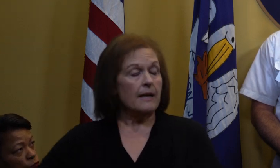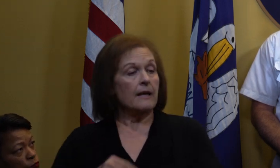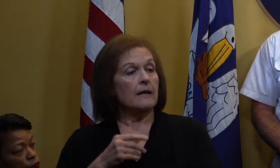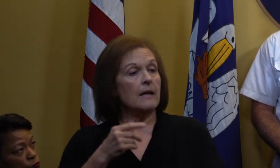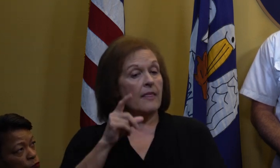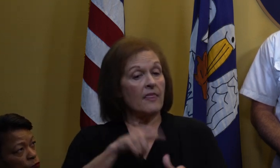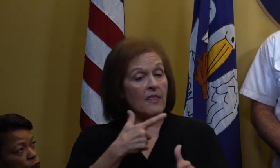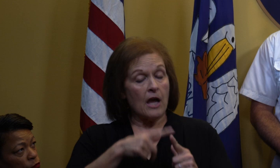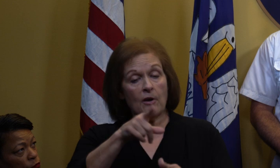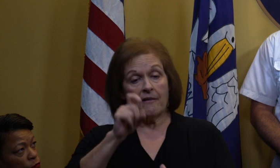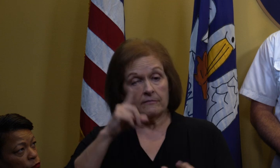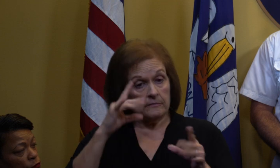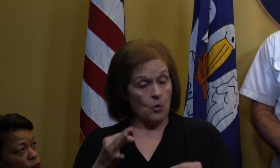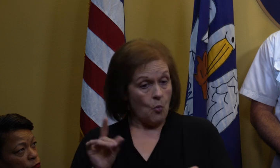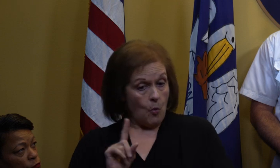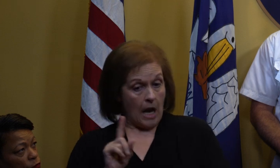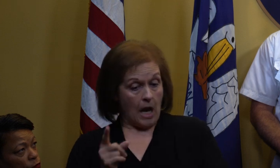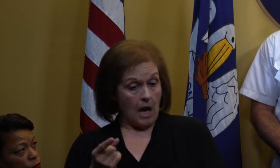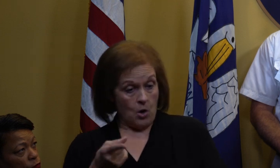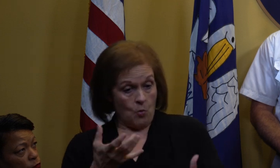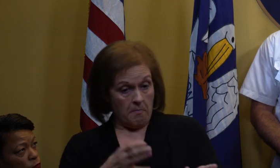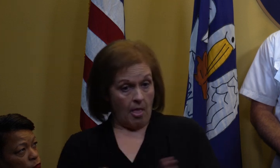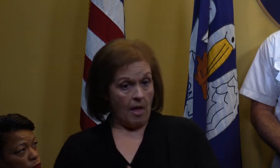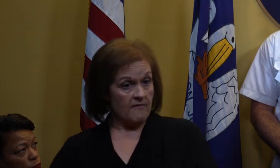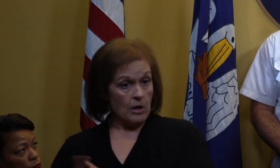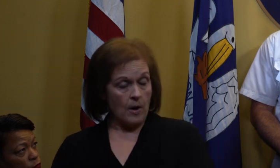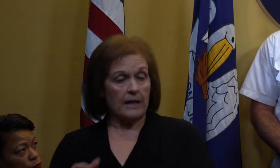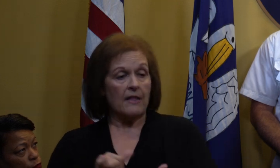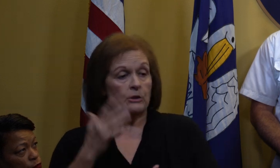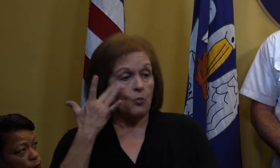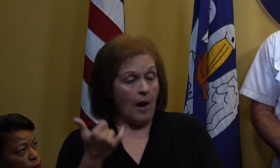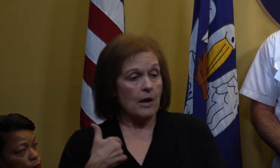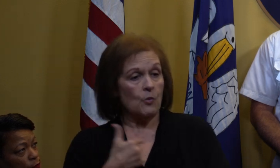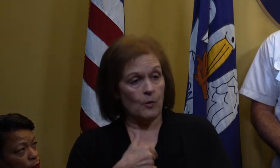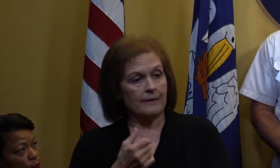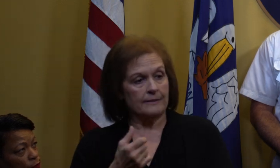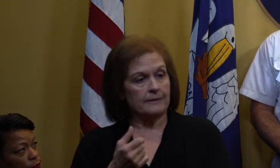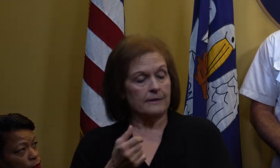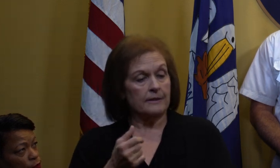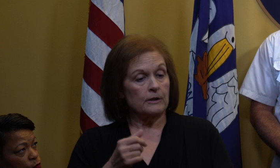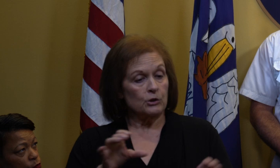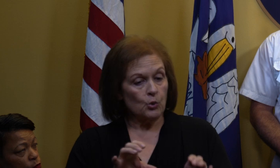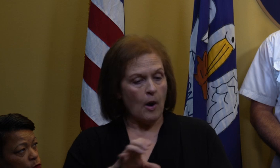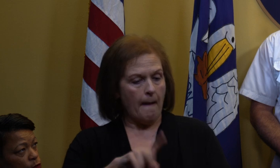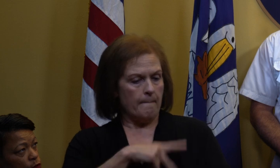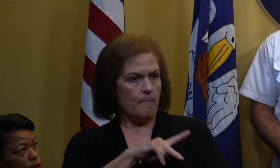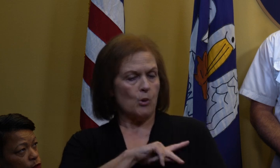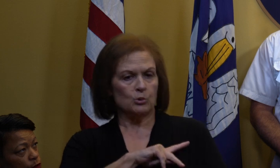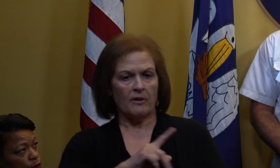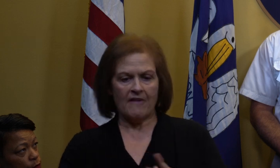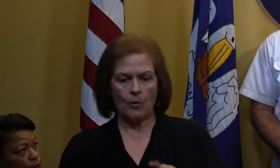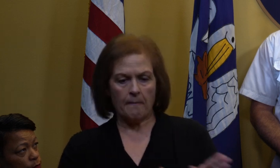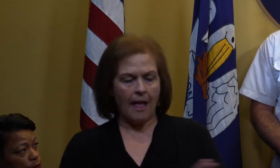going to evacuate to if a storm comes. That's why we have these, we make all of our firefighters do a personal evacuation plan, because we